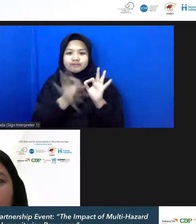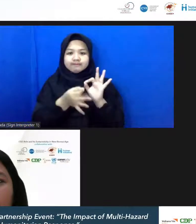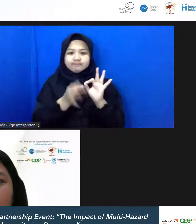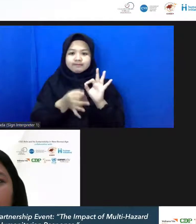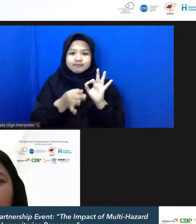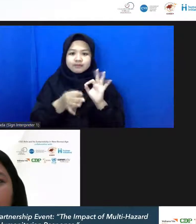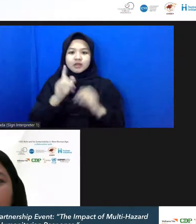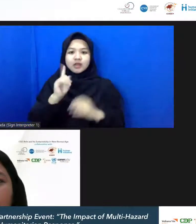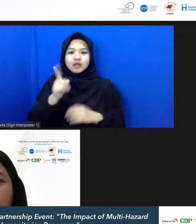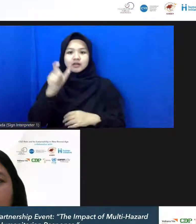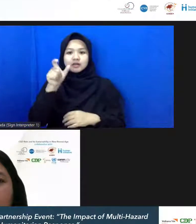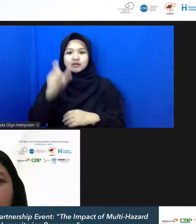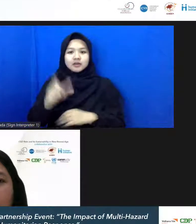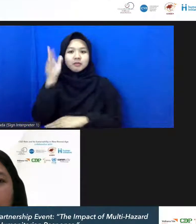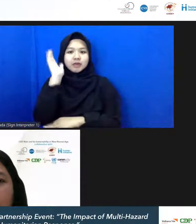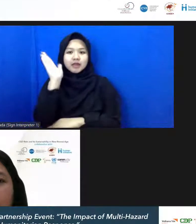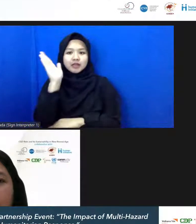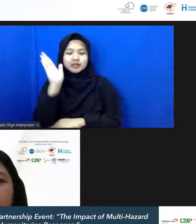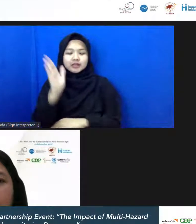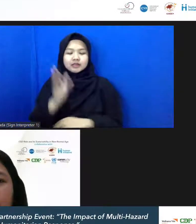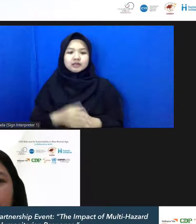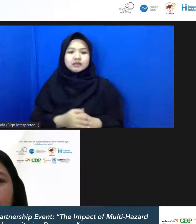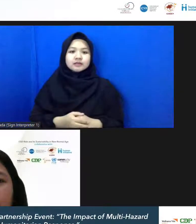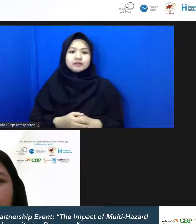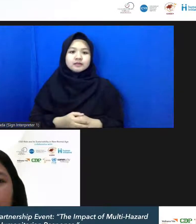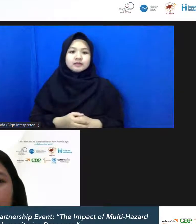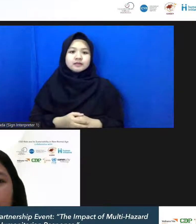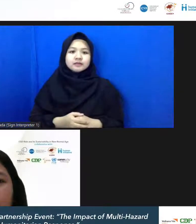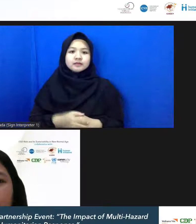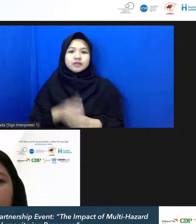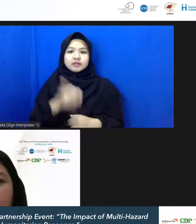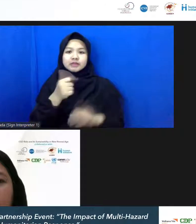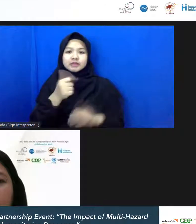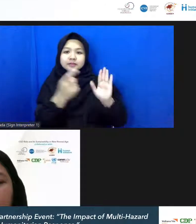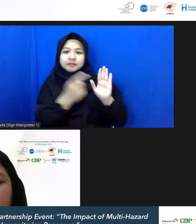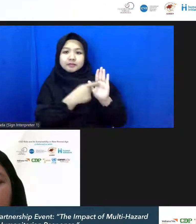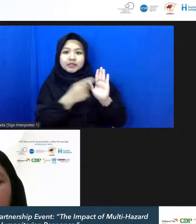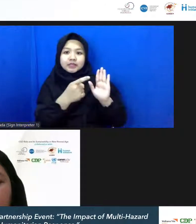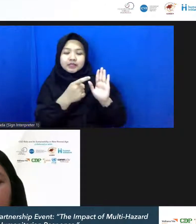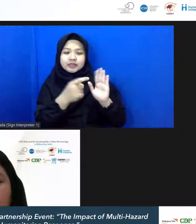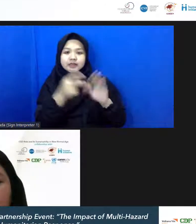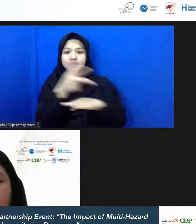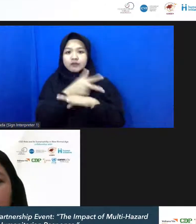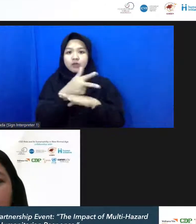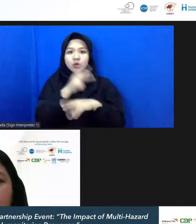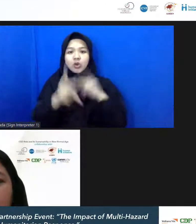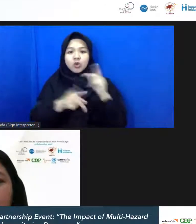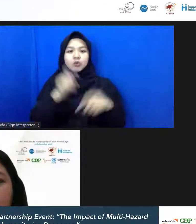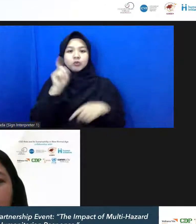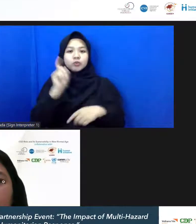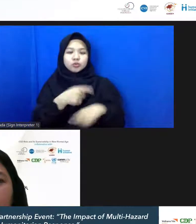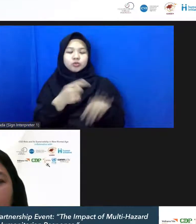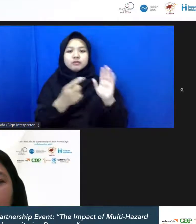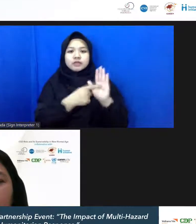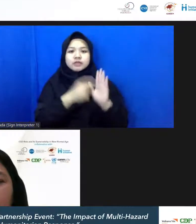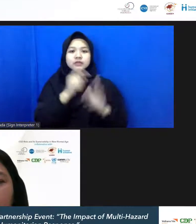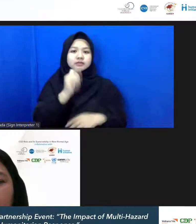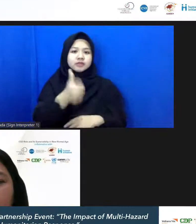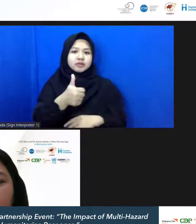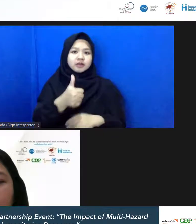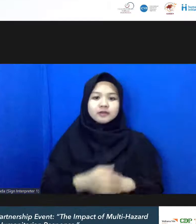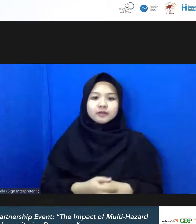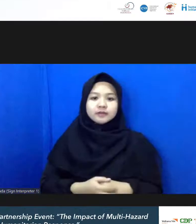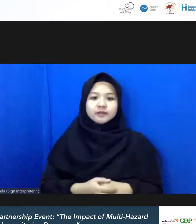panelist list. You can pin the video if you need them. Thank you. And